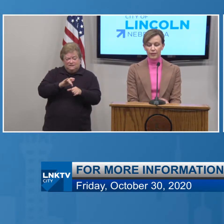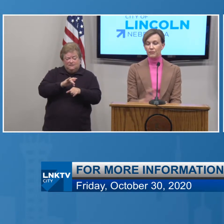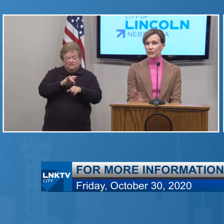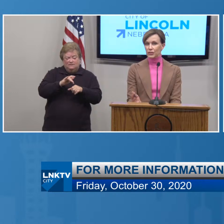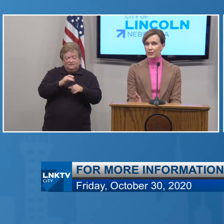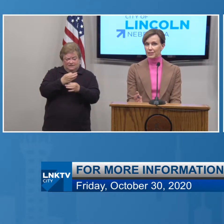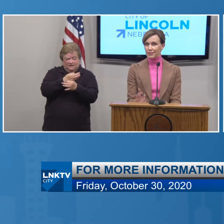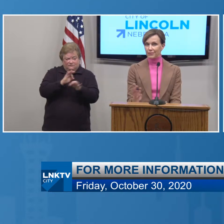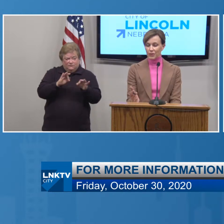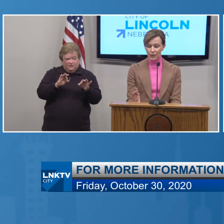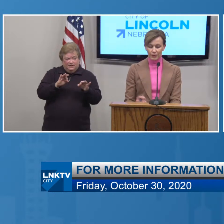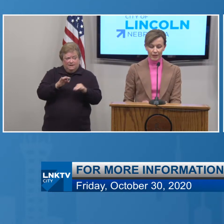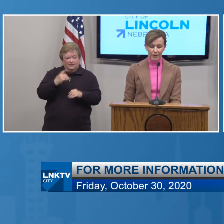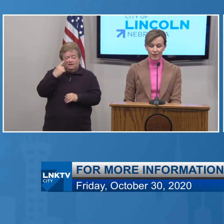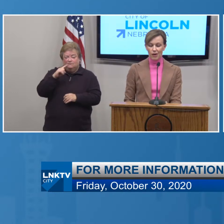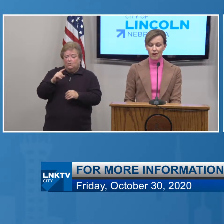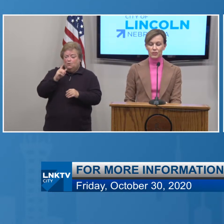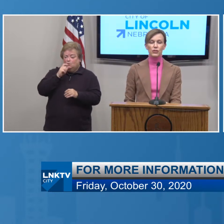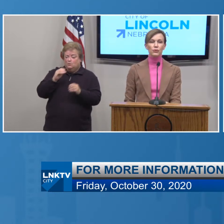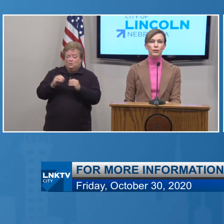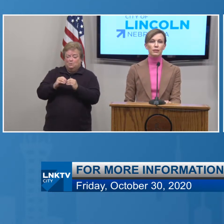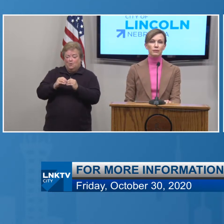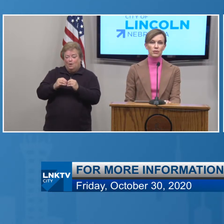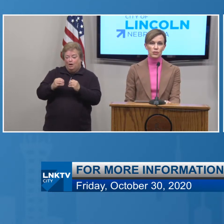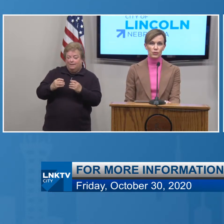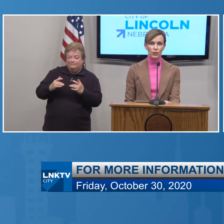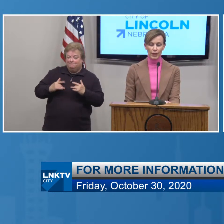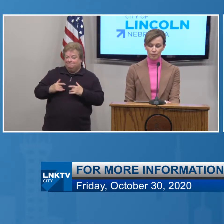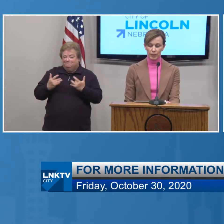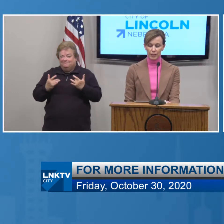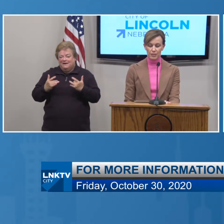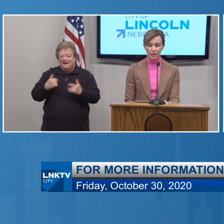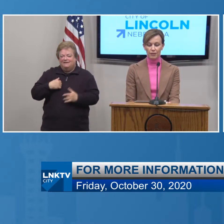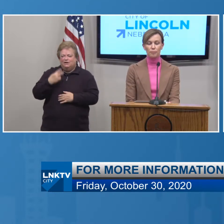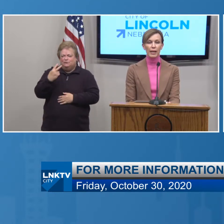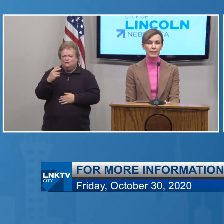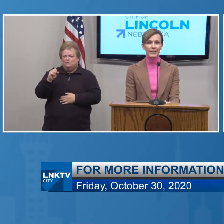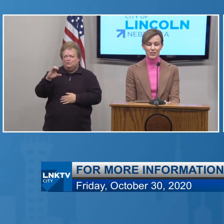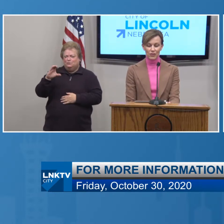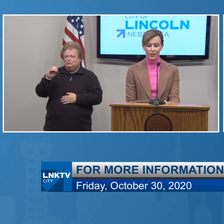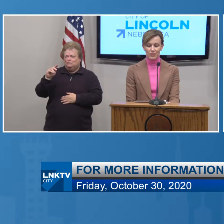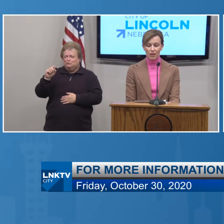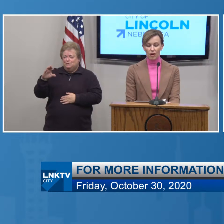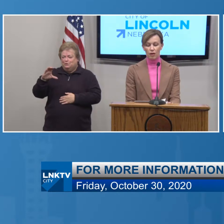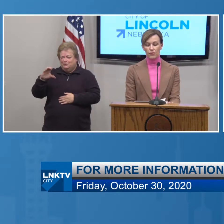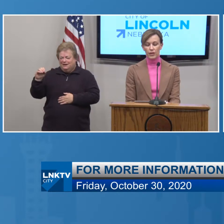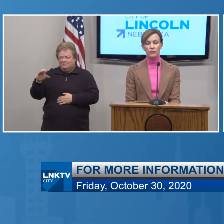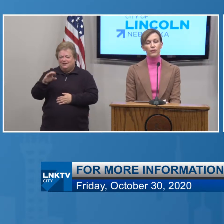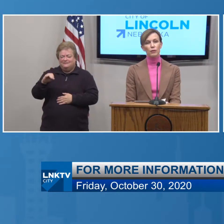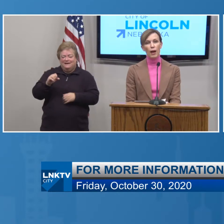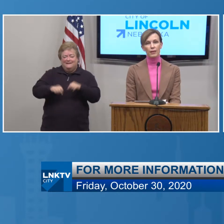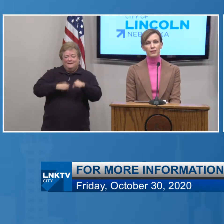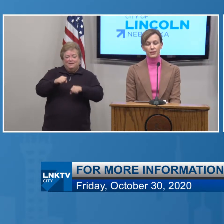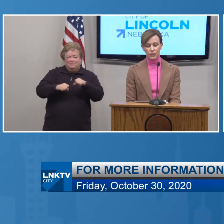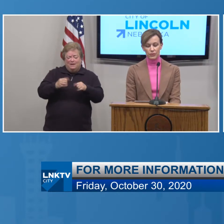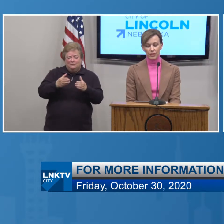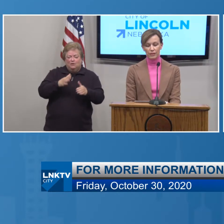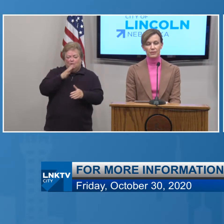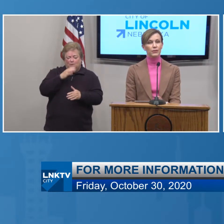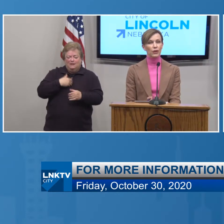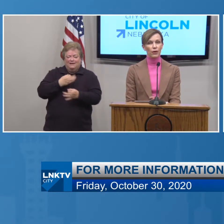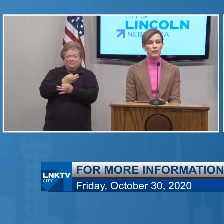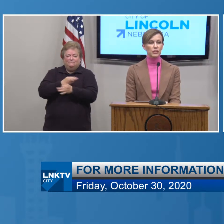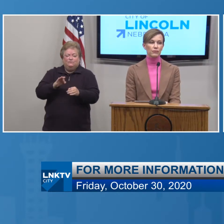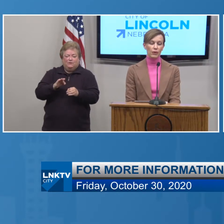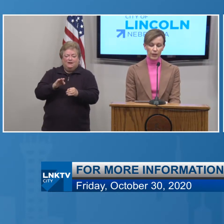more adventurous of you out there, our two scooter companies and our Bike Link service are offering free rides on